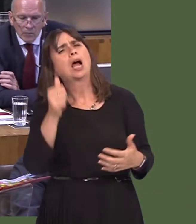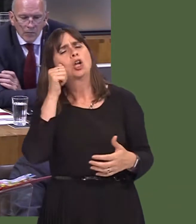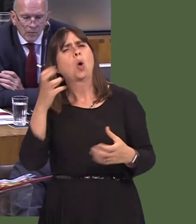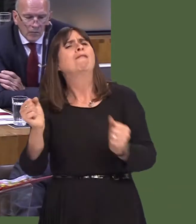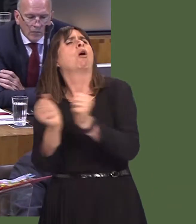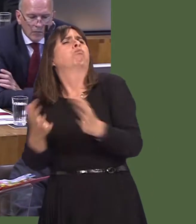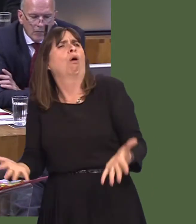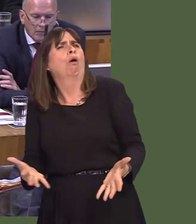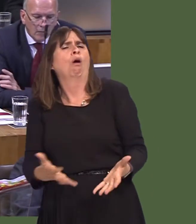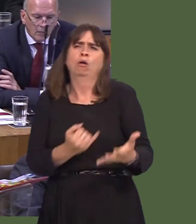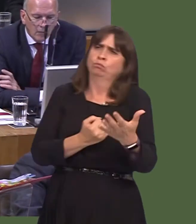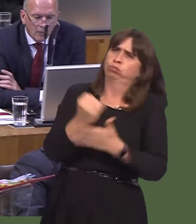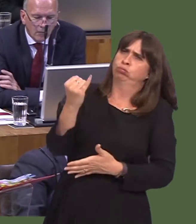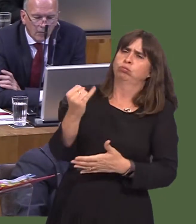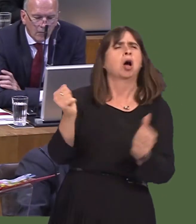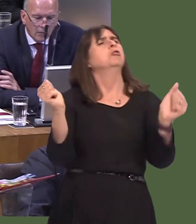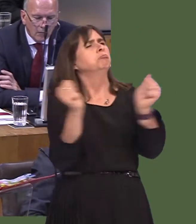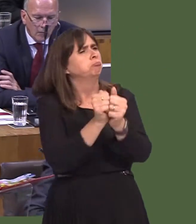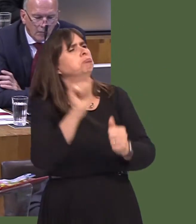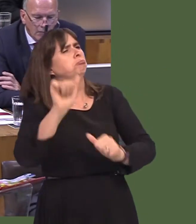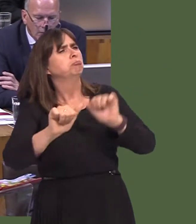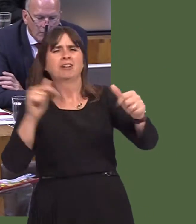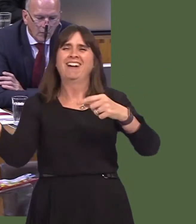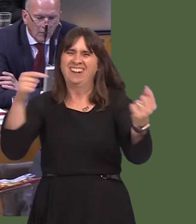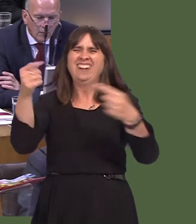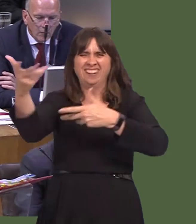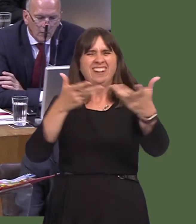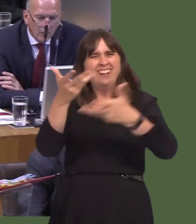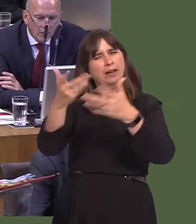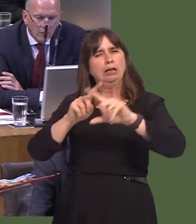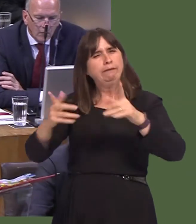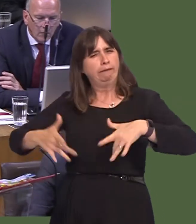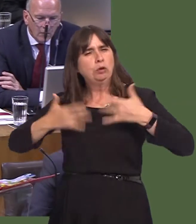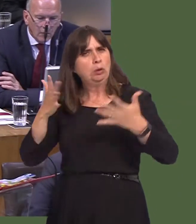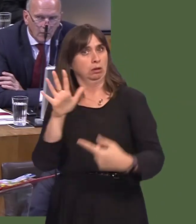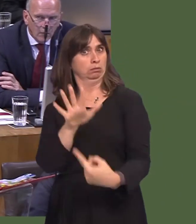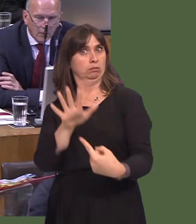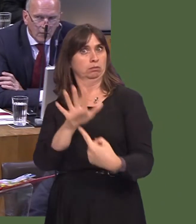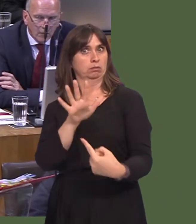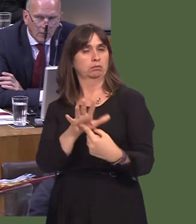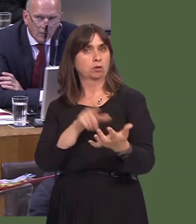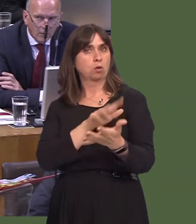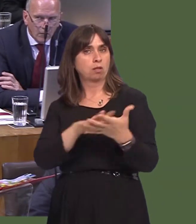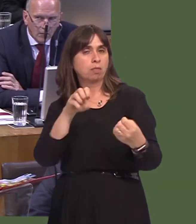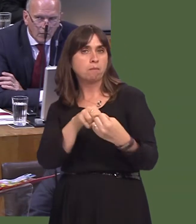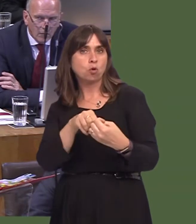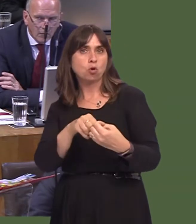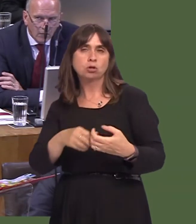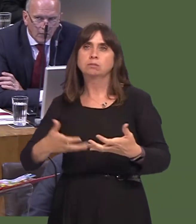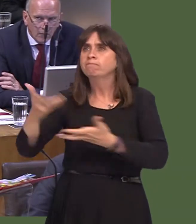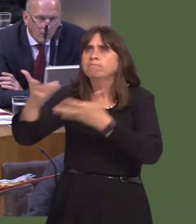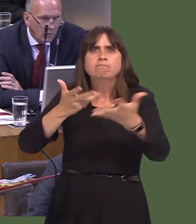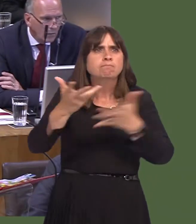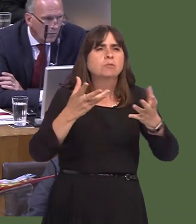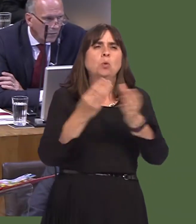views what the outcome should be. And as I've said before, it's hugely important that the Health Board maximises all opportunities to engage